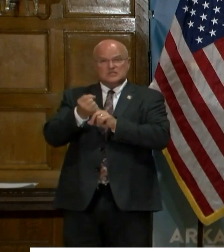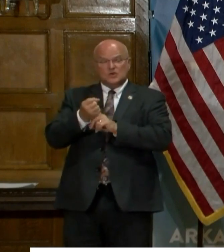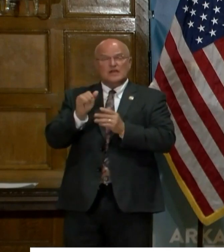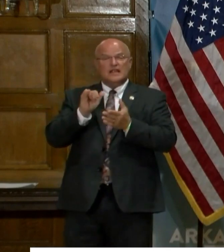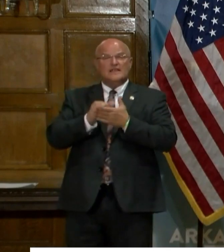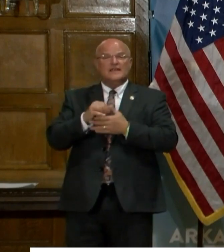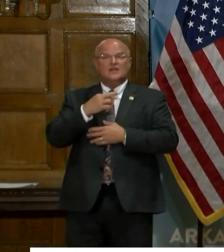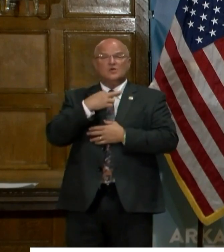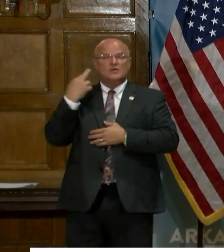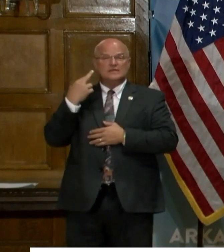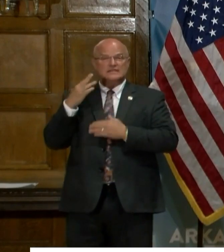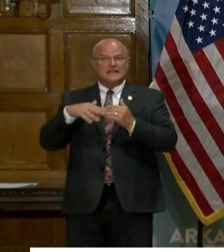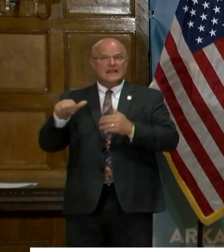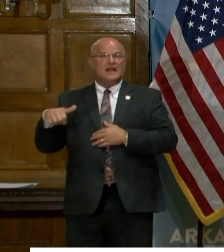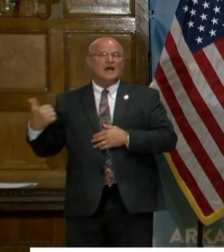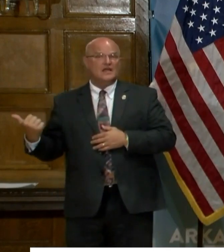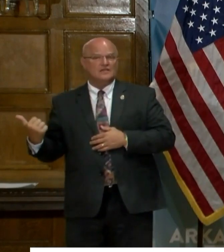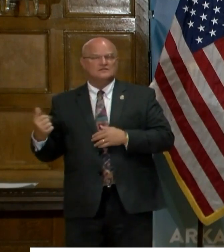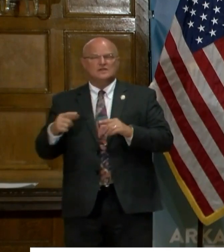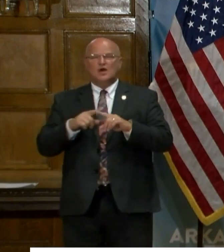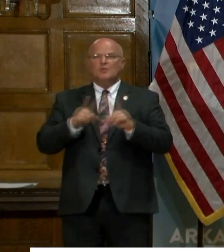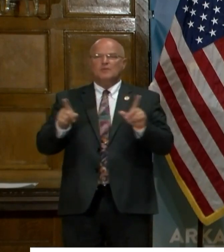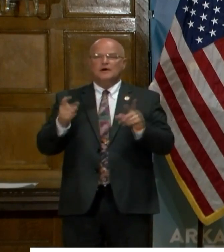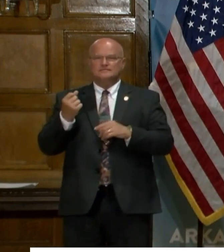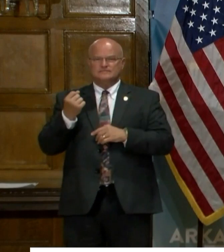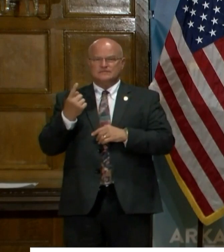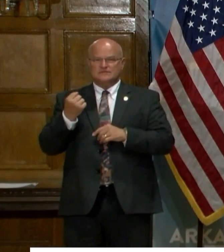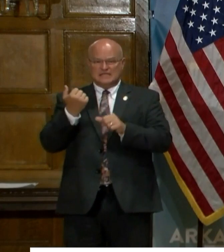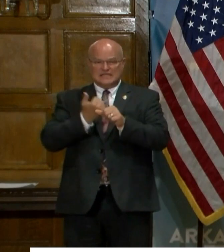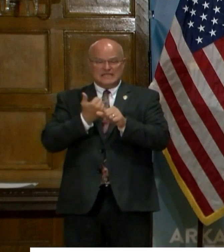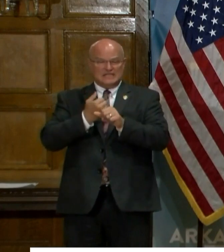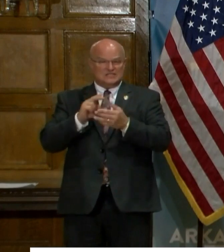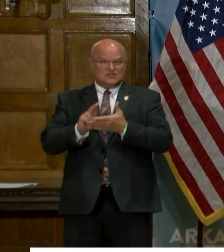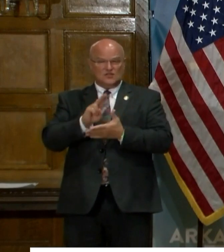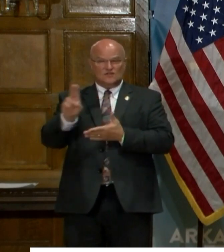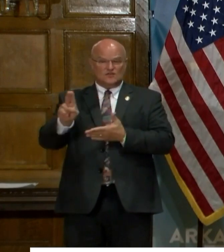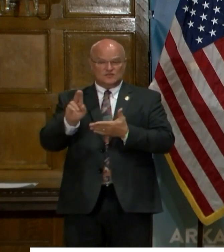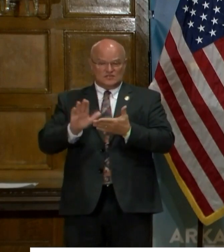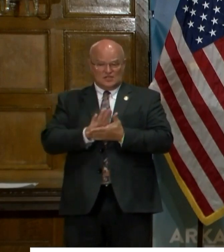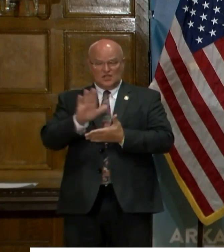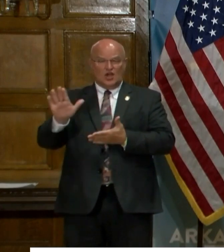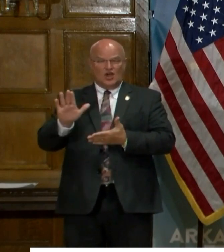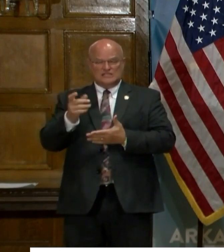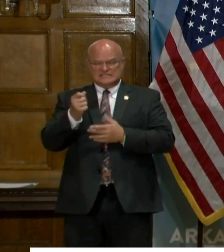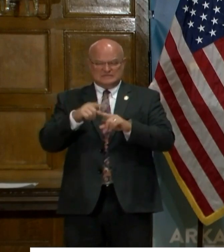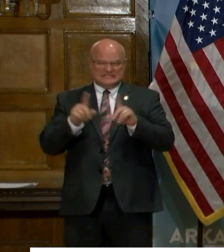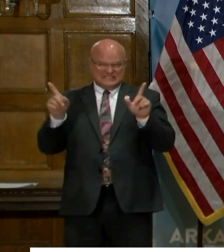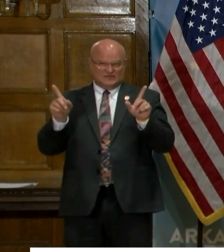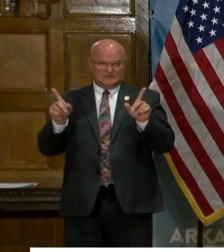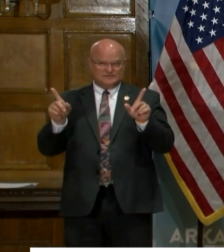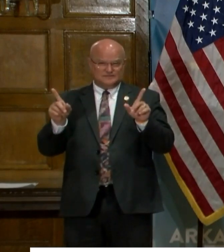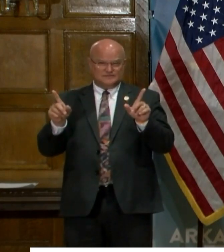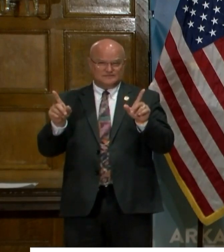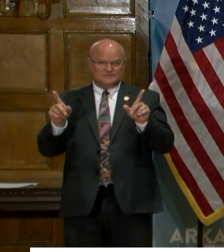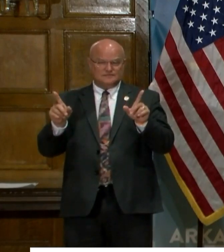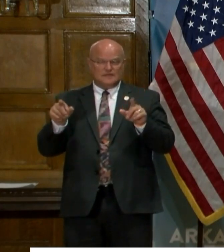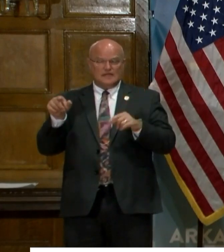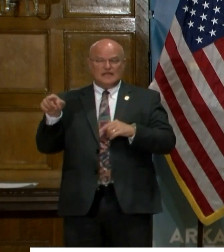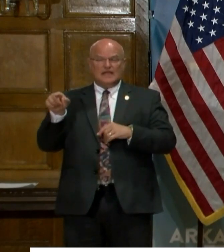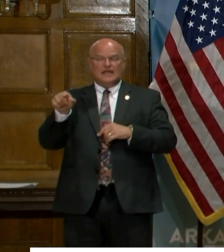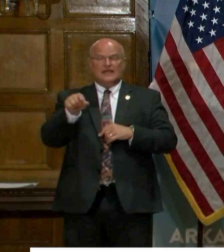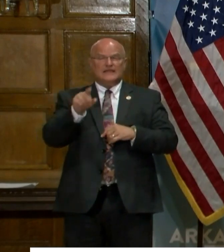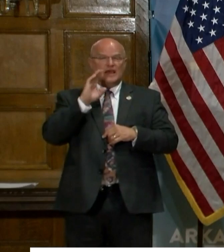are riskier than others. But we understand each of the universities and colleges are a little bit different, and they